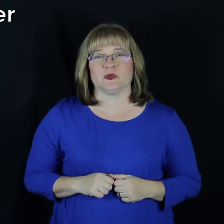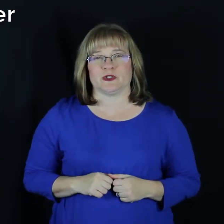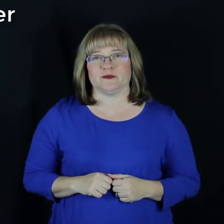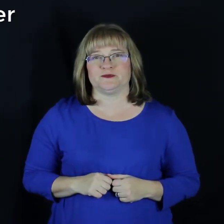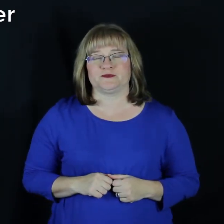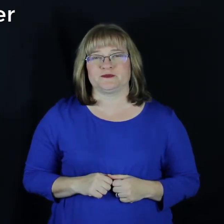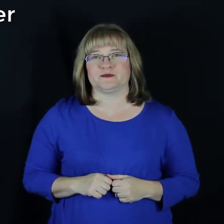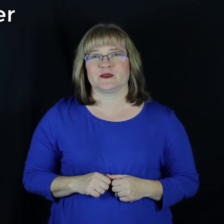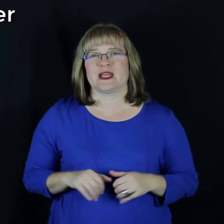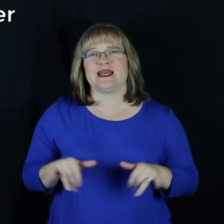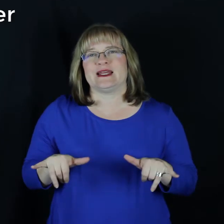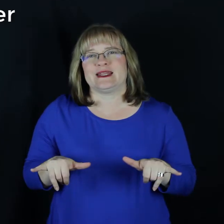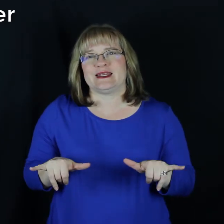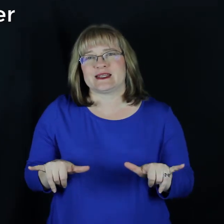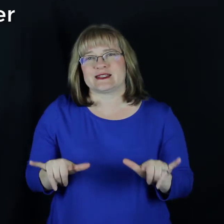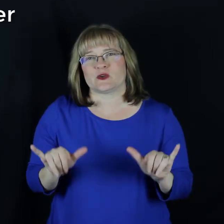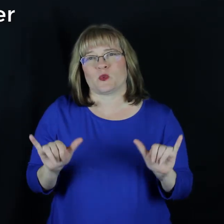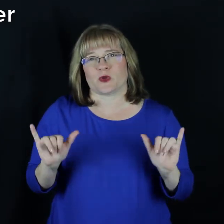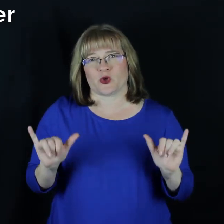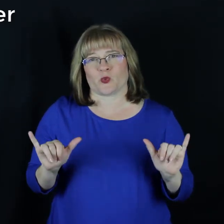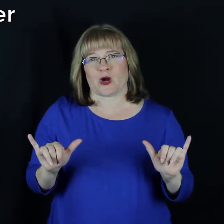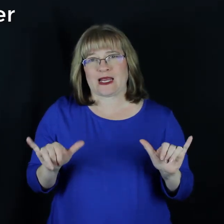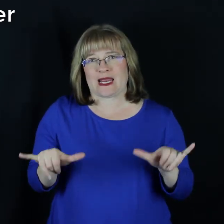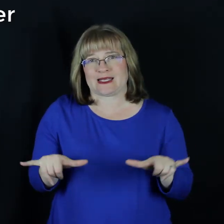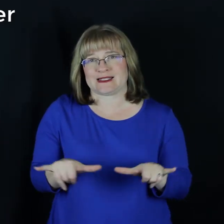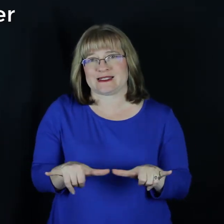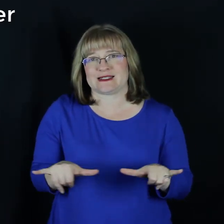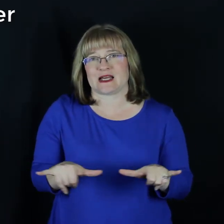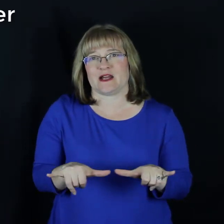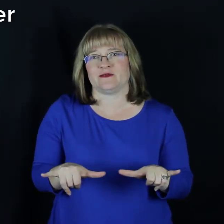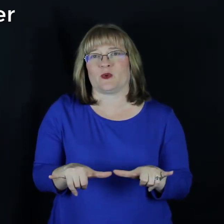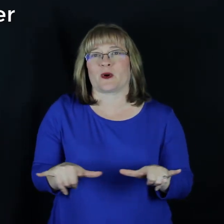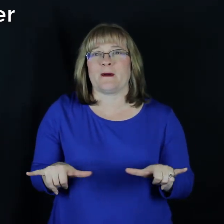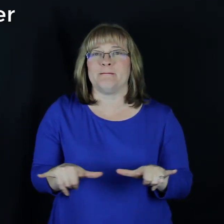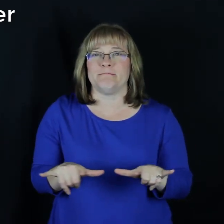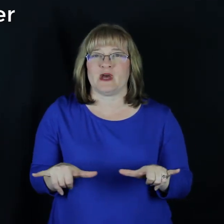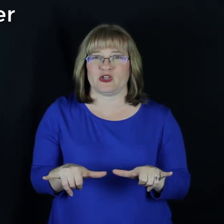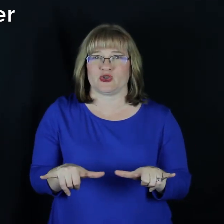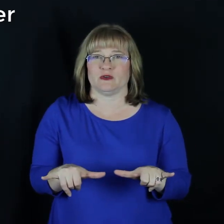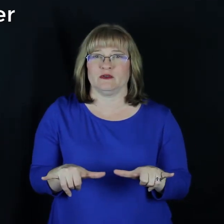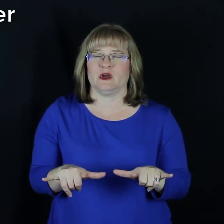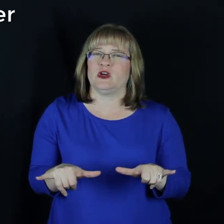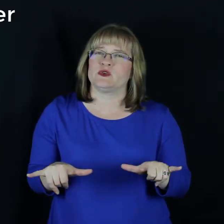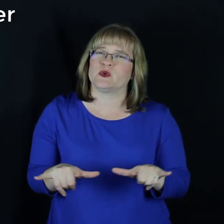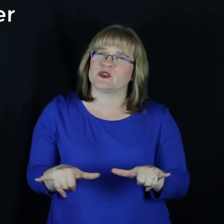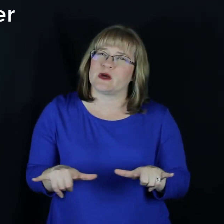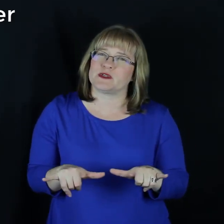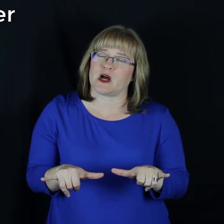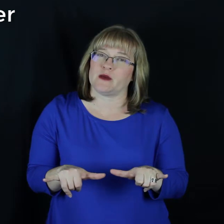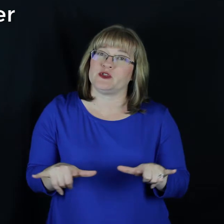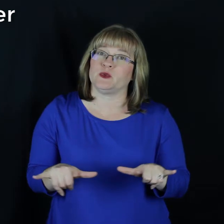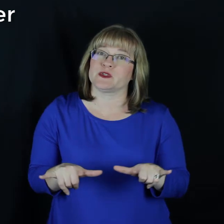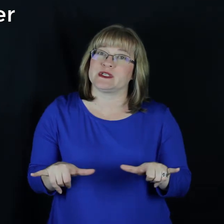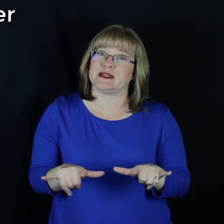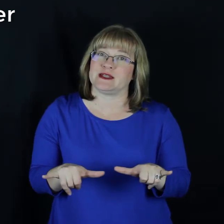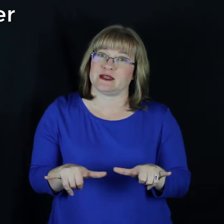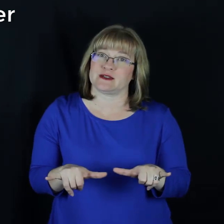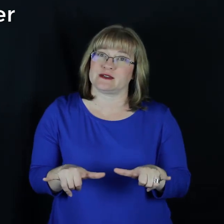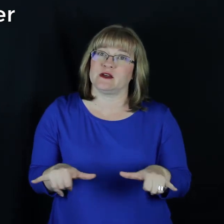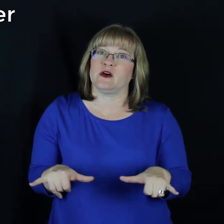Ruler. This, with your Y hands, is the sign for measure. So sometimes you will see this